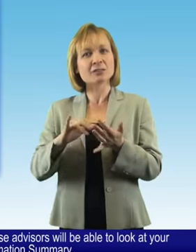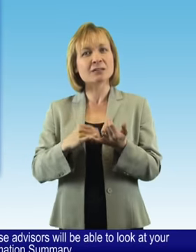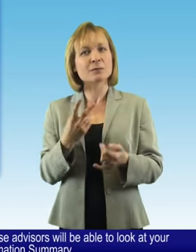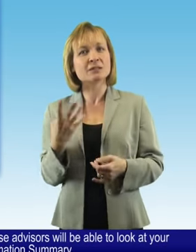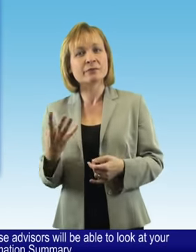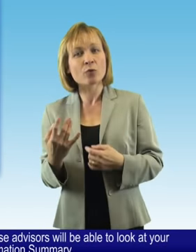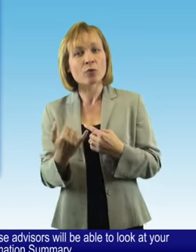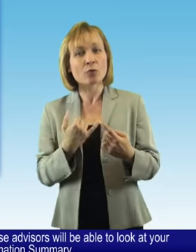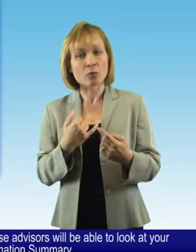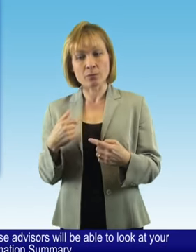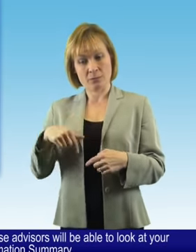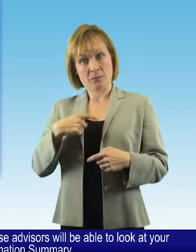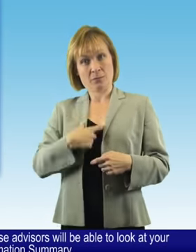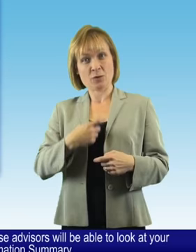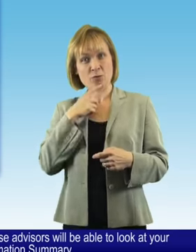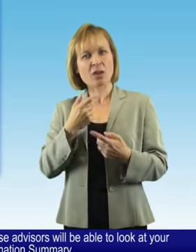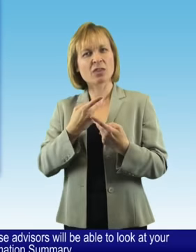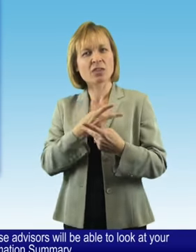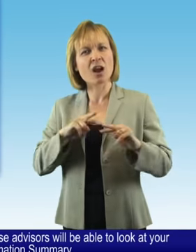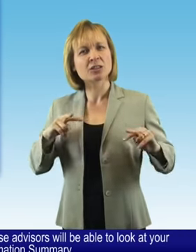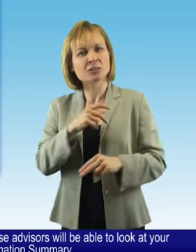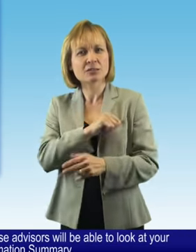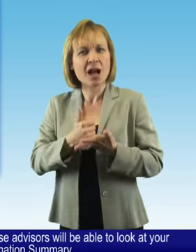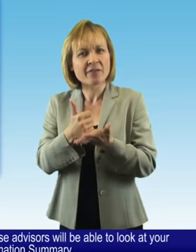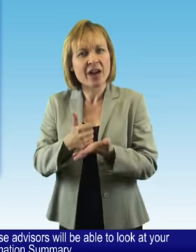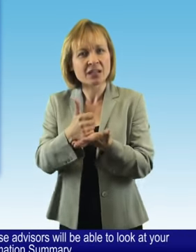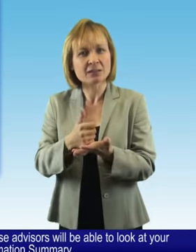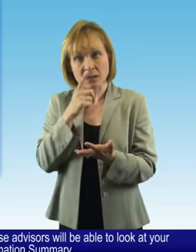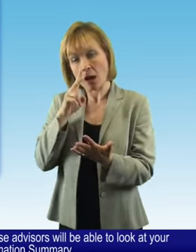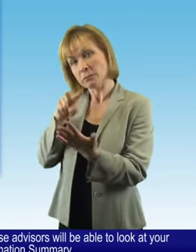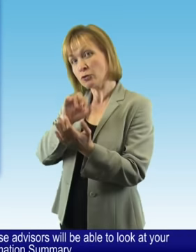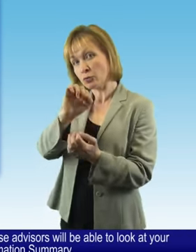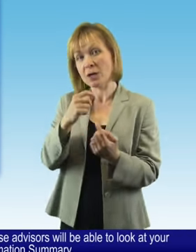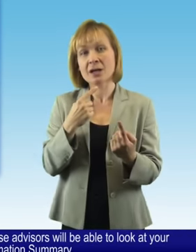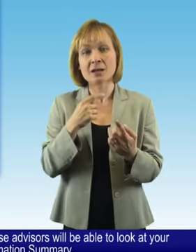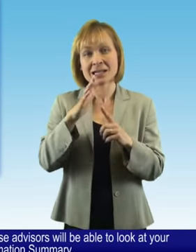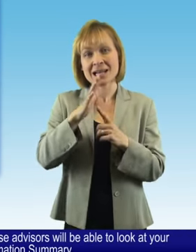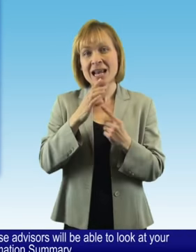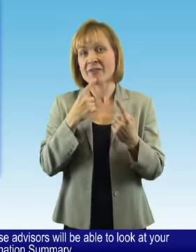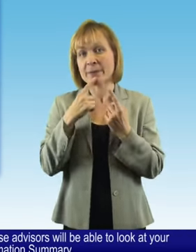When you call NHS 24, the nurse advisors will be able to look at your key information summary.